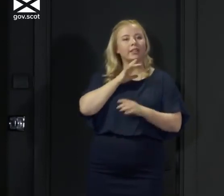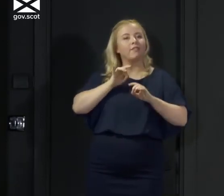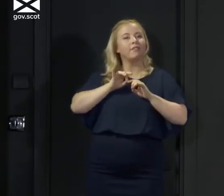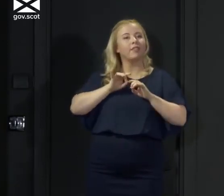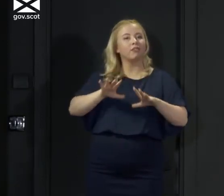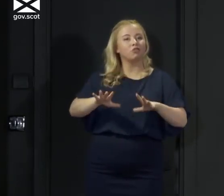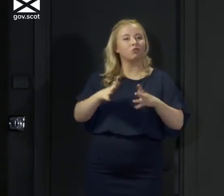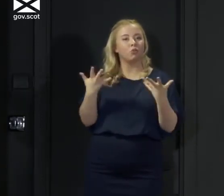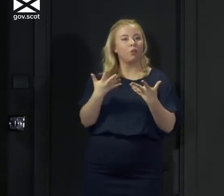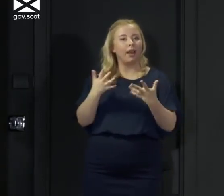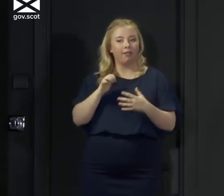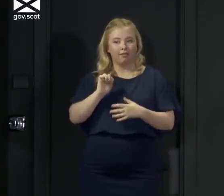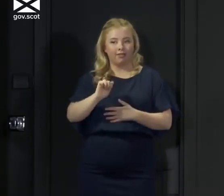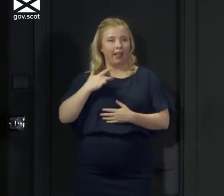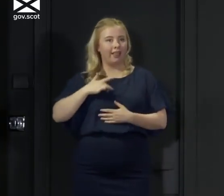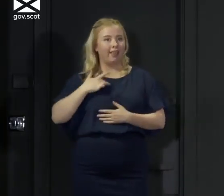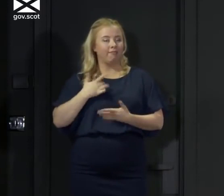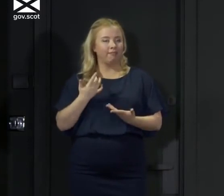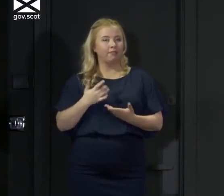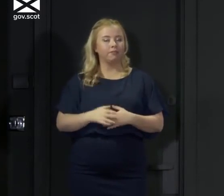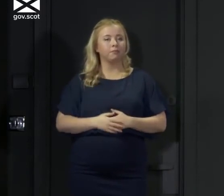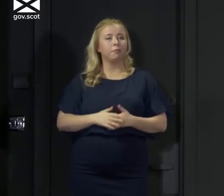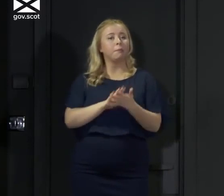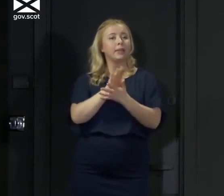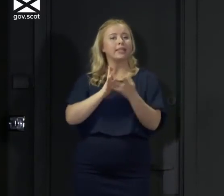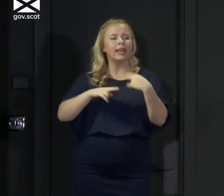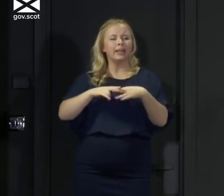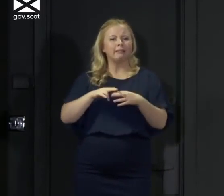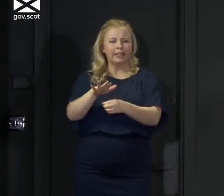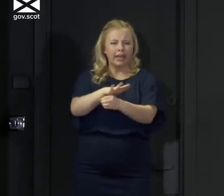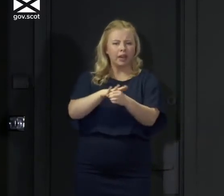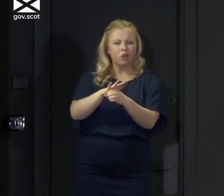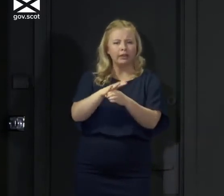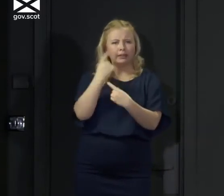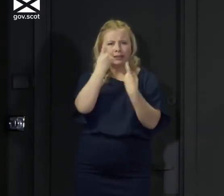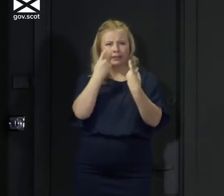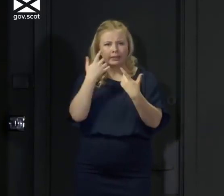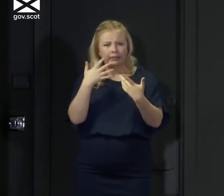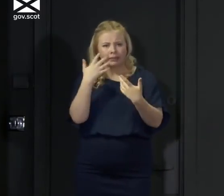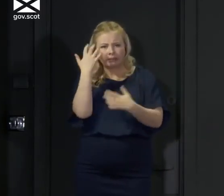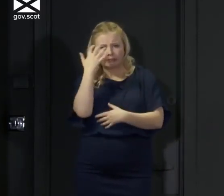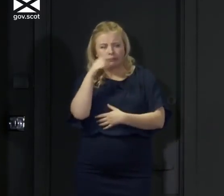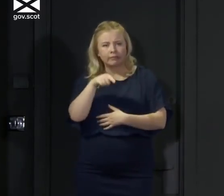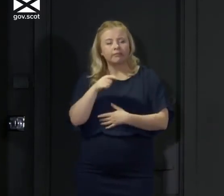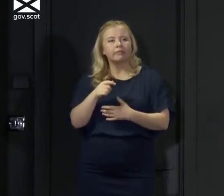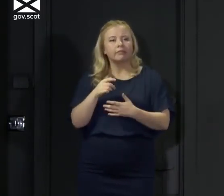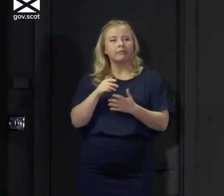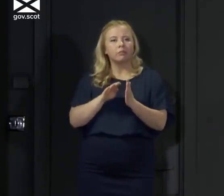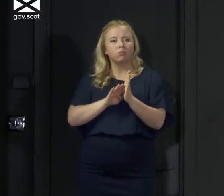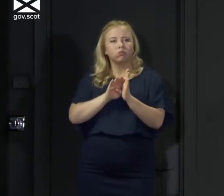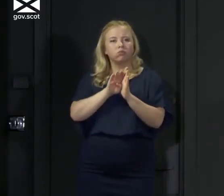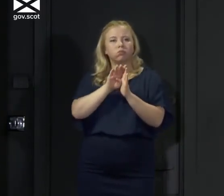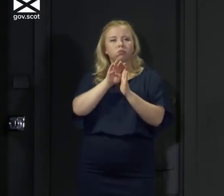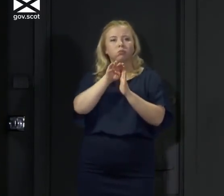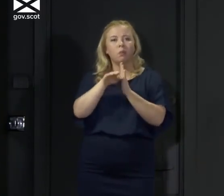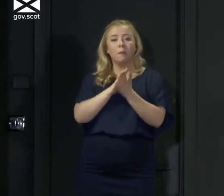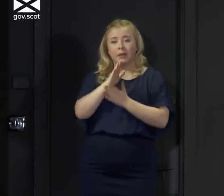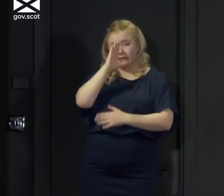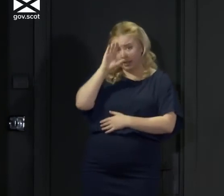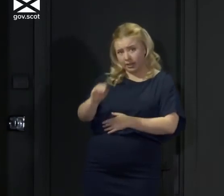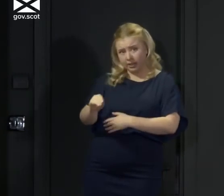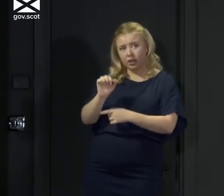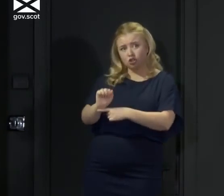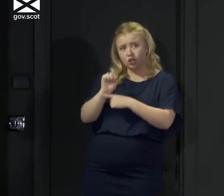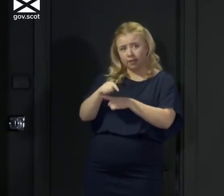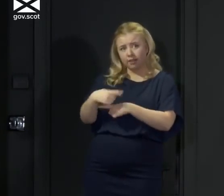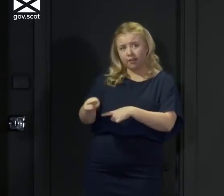in their local area. So if there is, you know, a concern that infection rates might be rising in one area, we can inform them of that so that they can